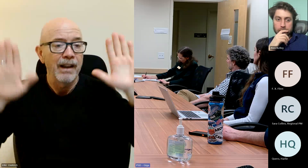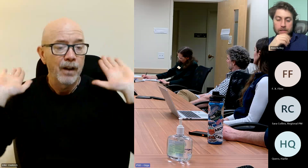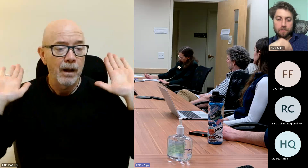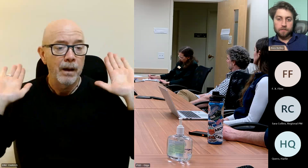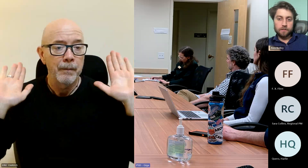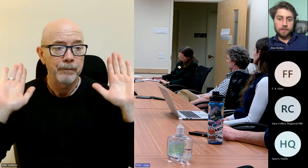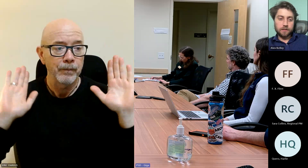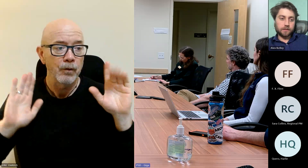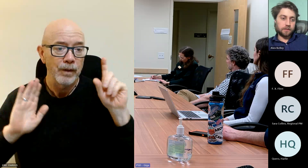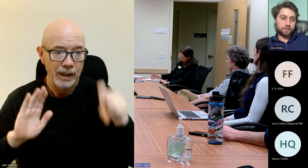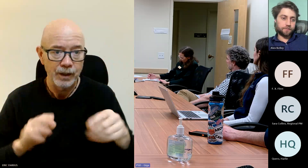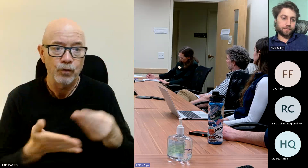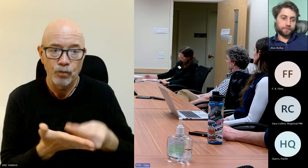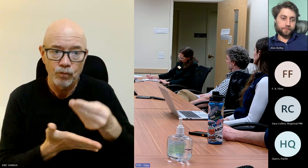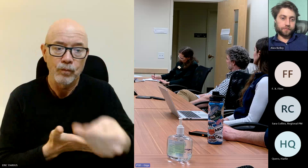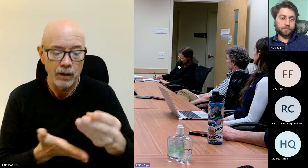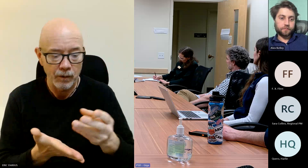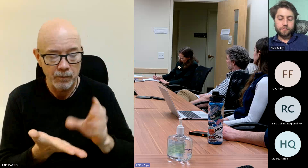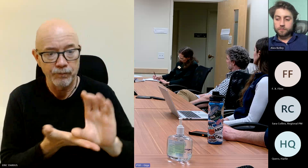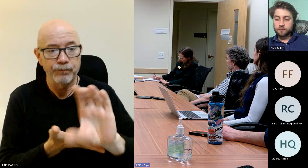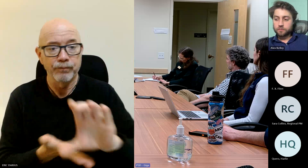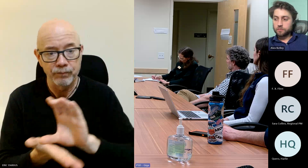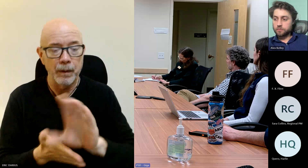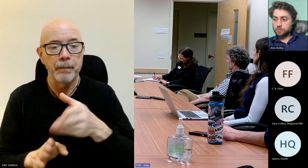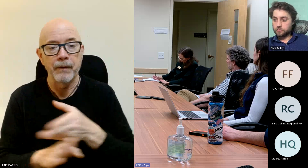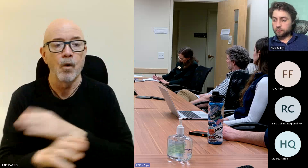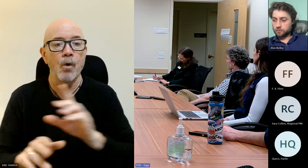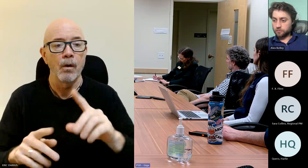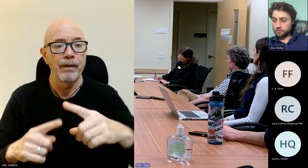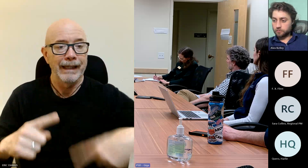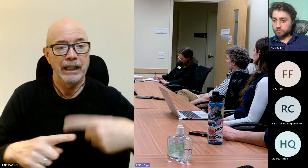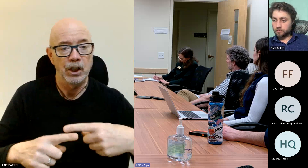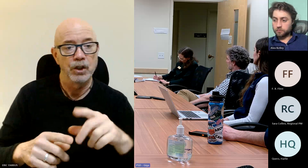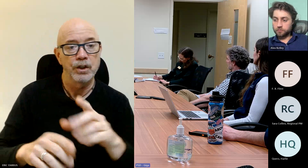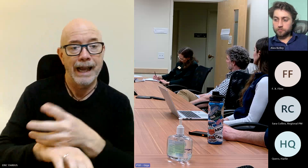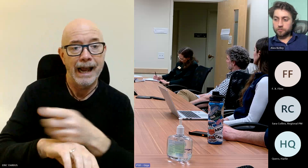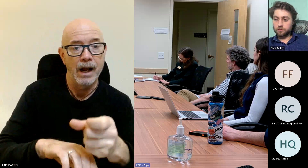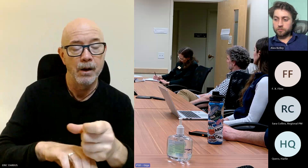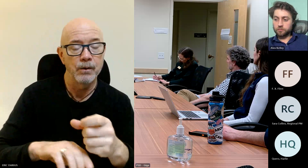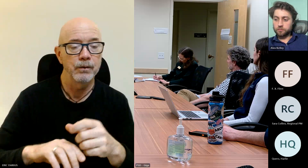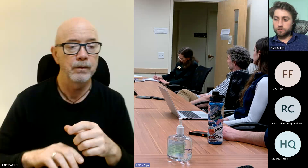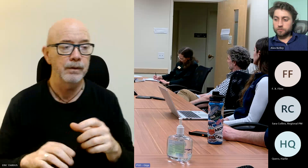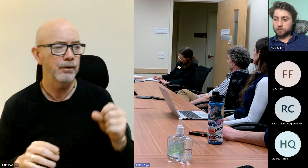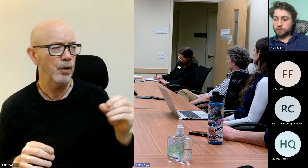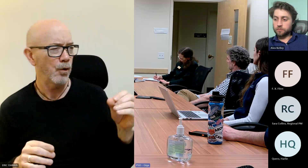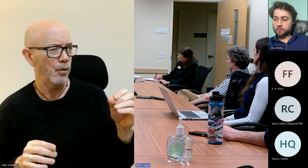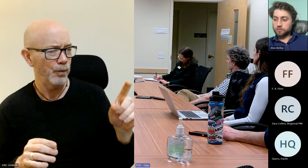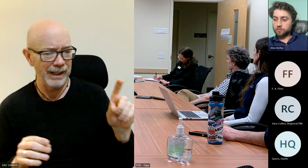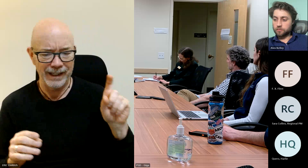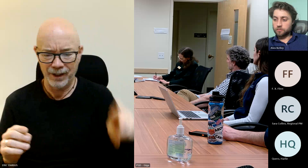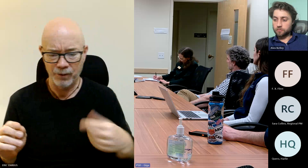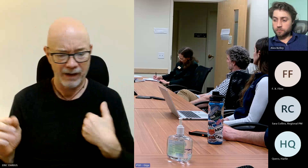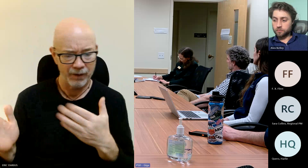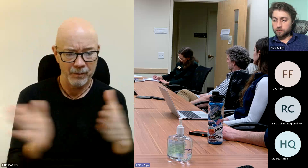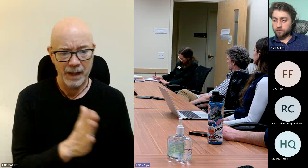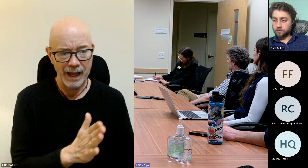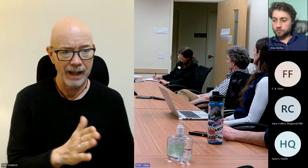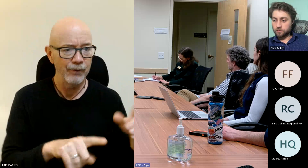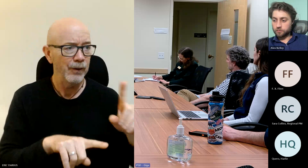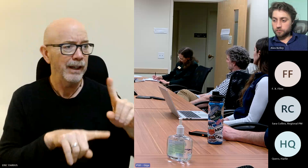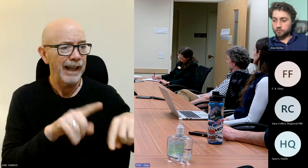plan or spend it on assumptions that haven't been validated yet. And